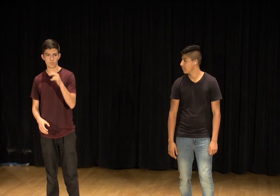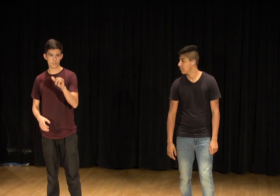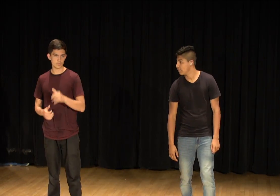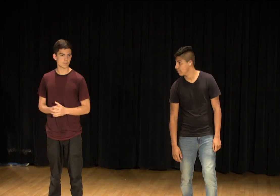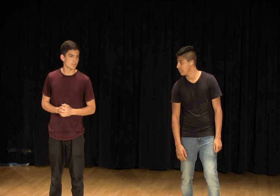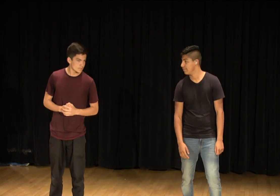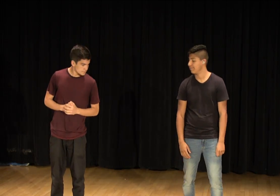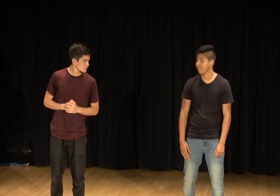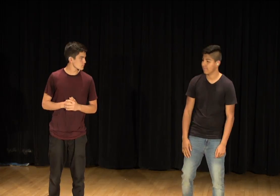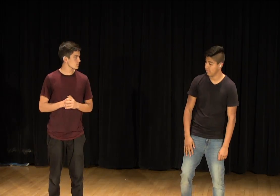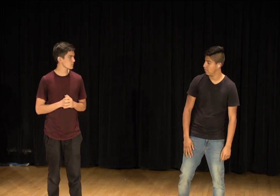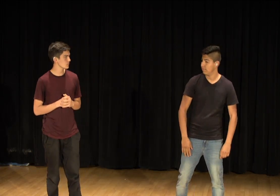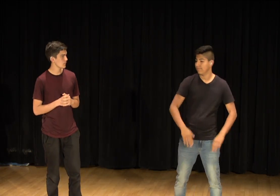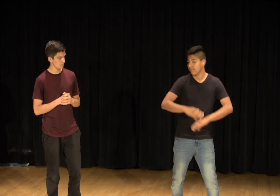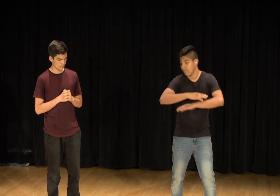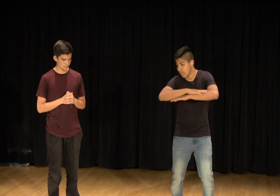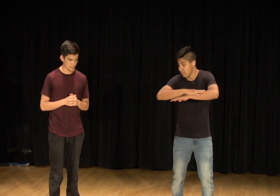not be voice interpreted.